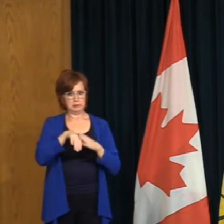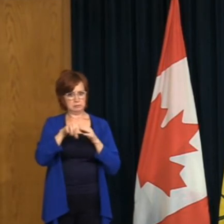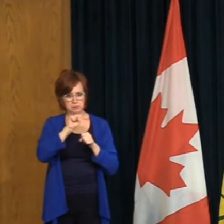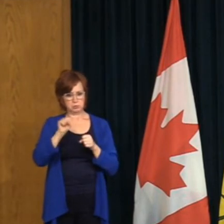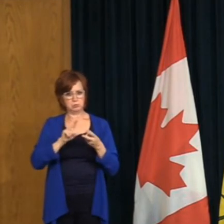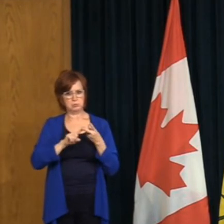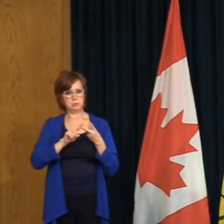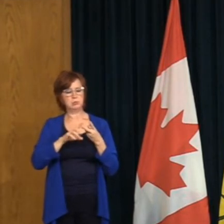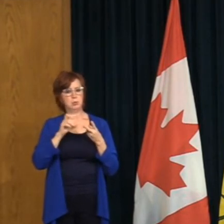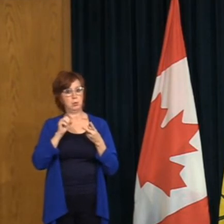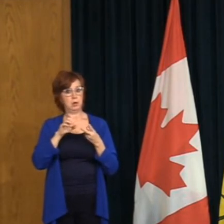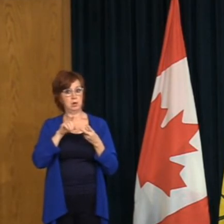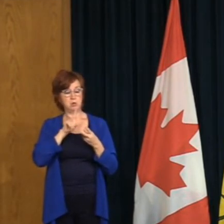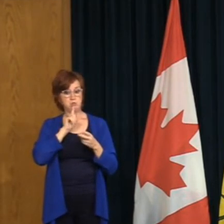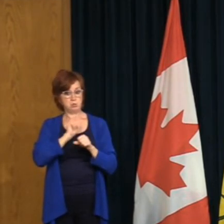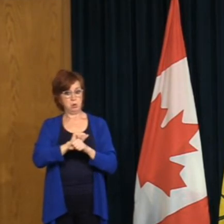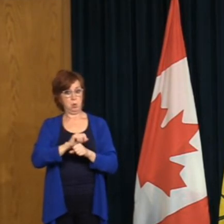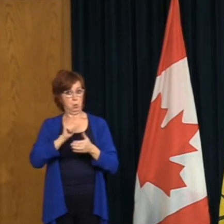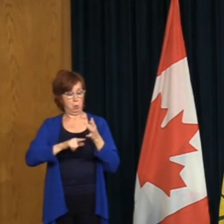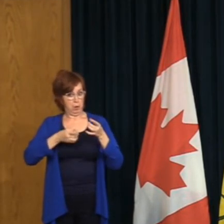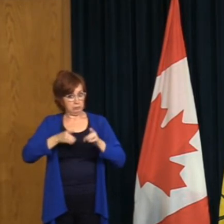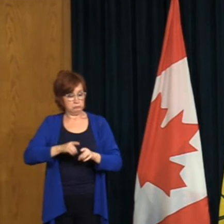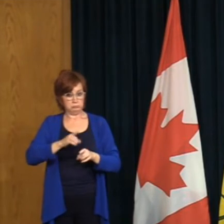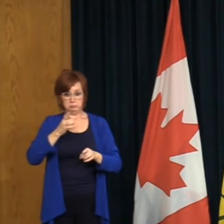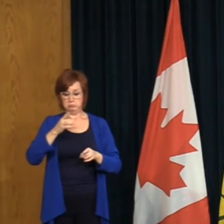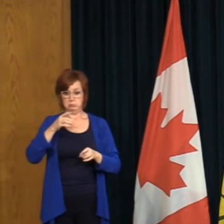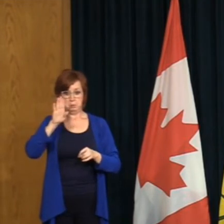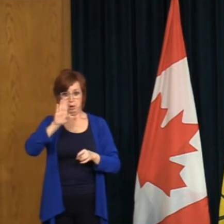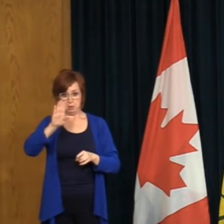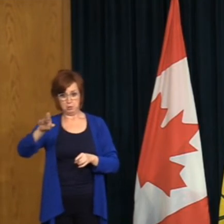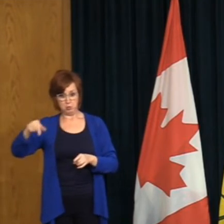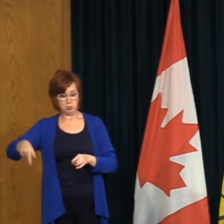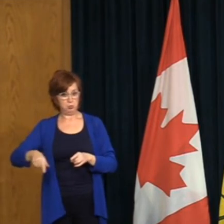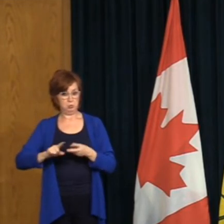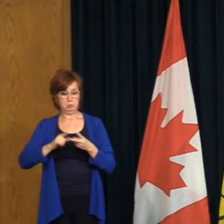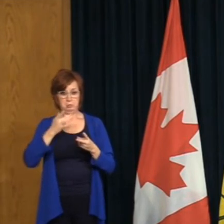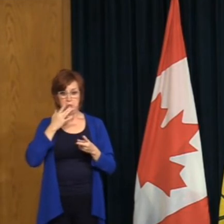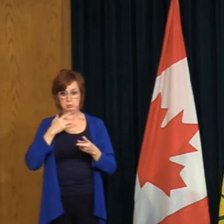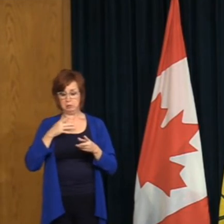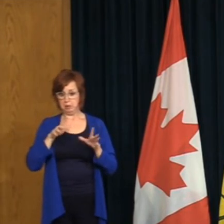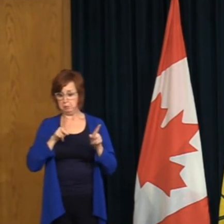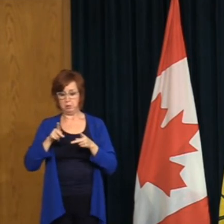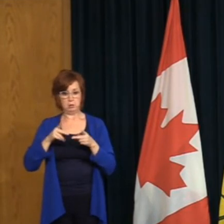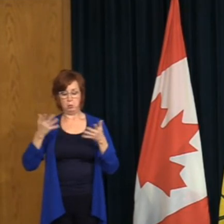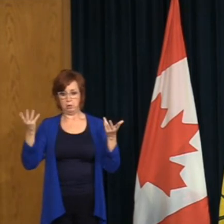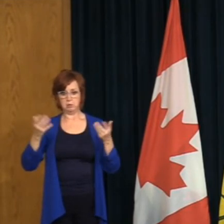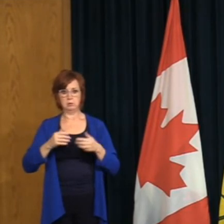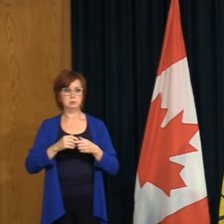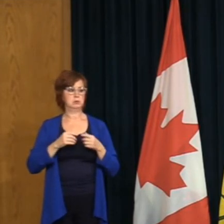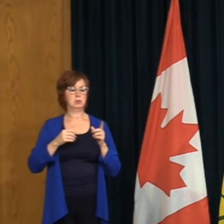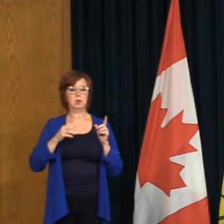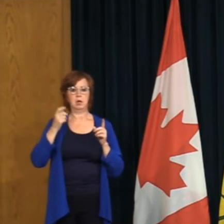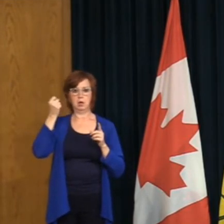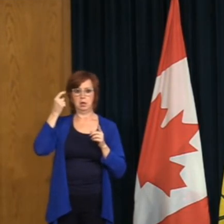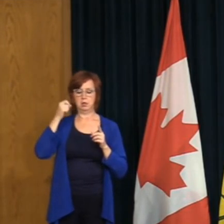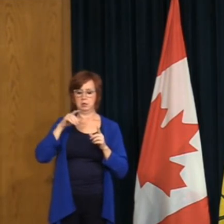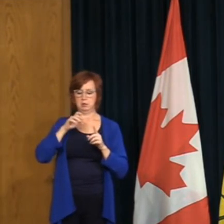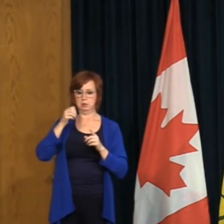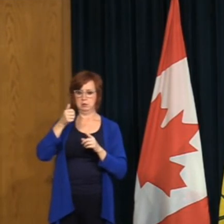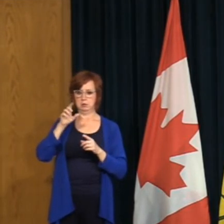it was mentioned yesterday. So because all the people who attended have been contacted and